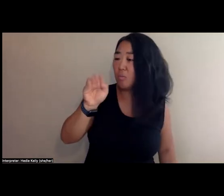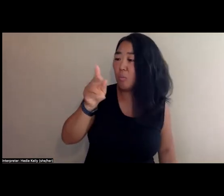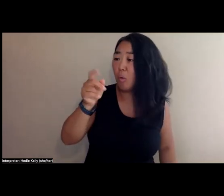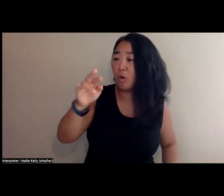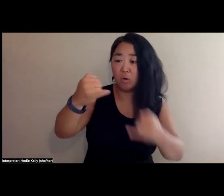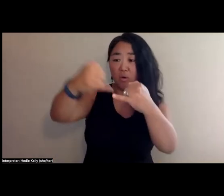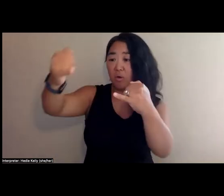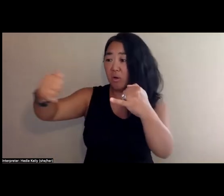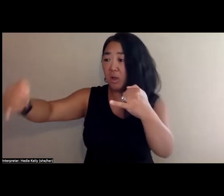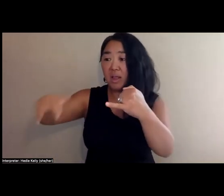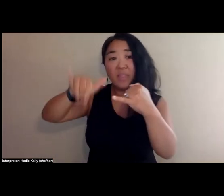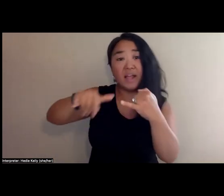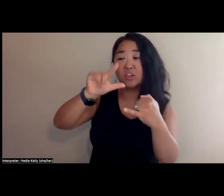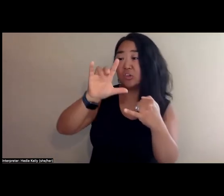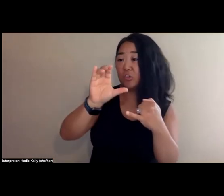the Delaware River.